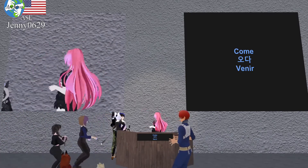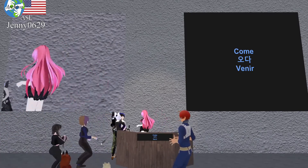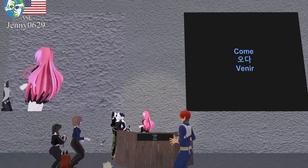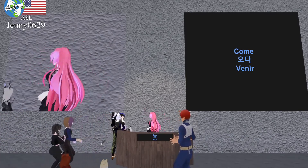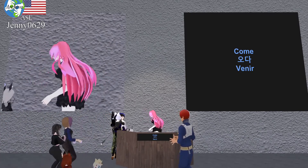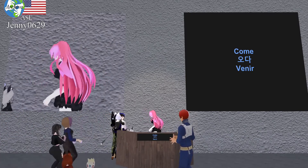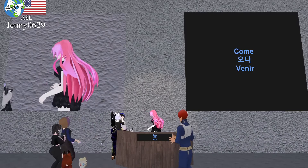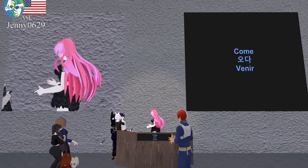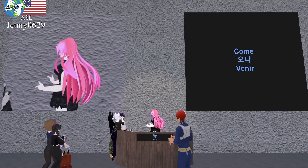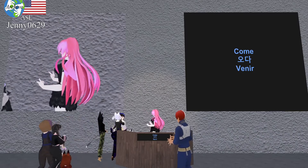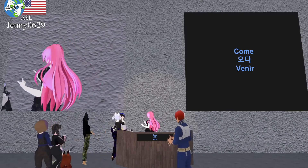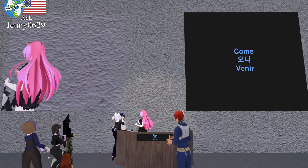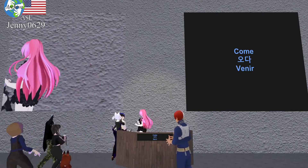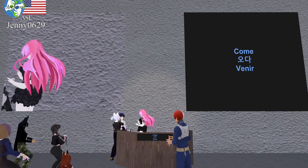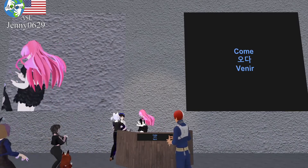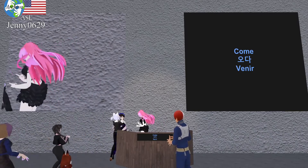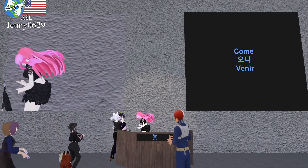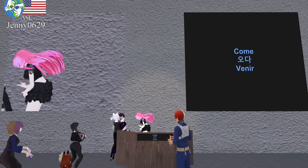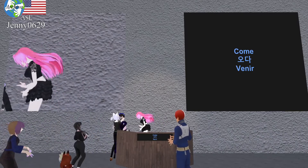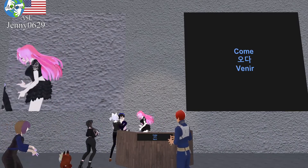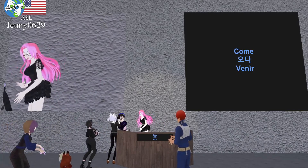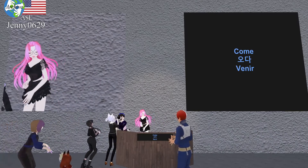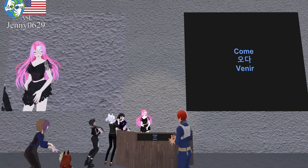You okay there, Langa?